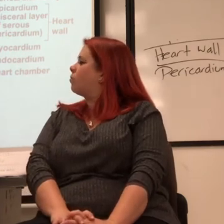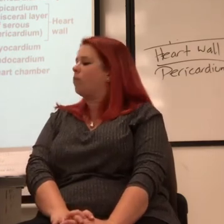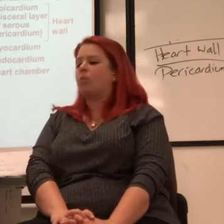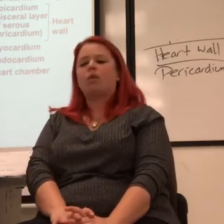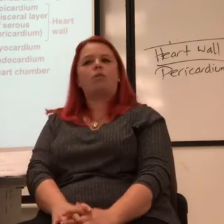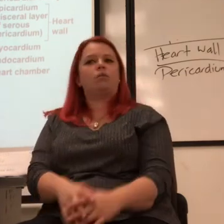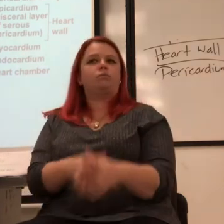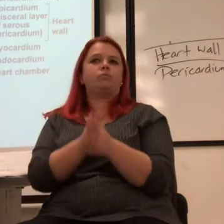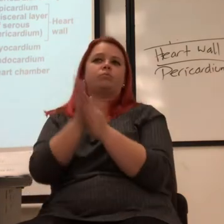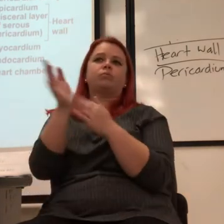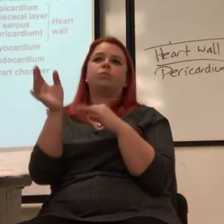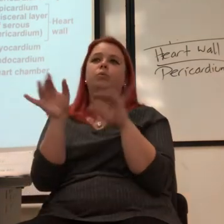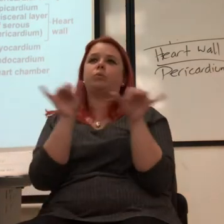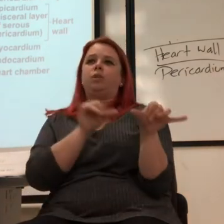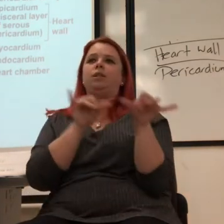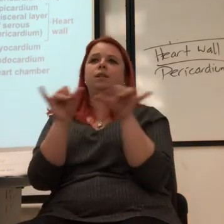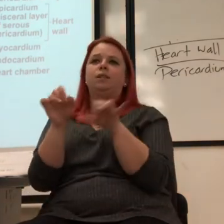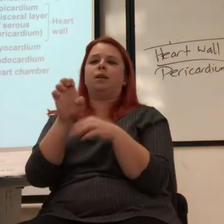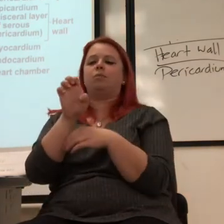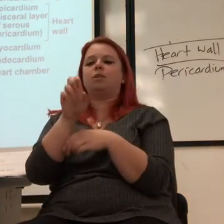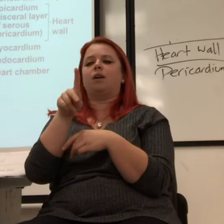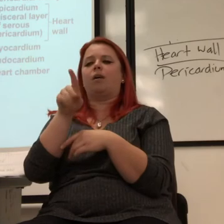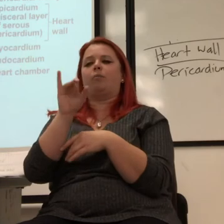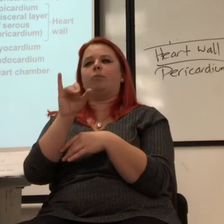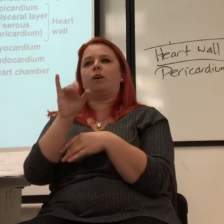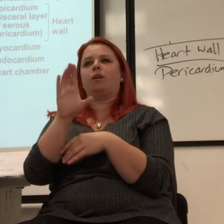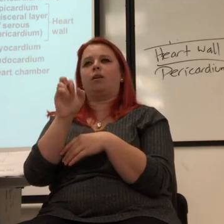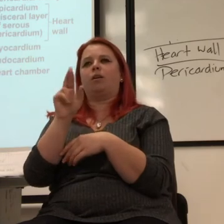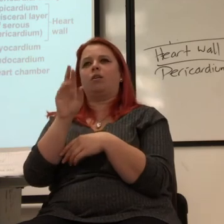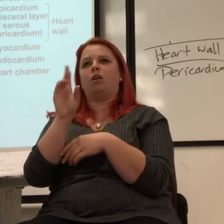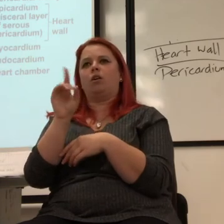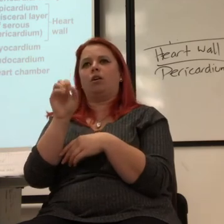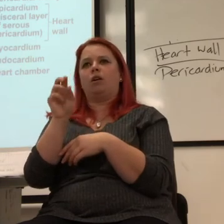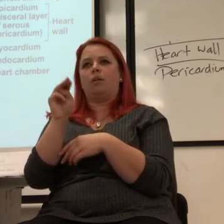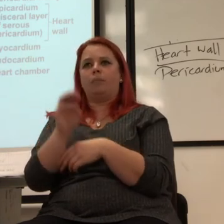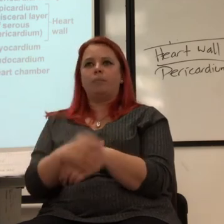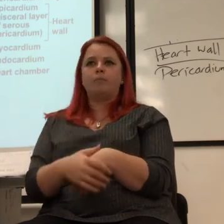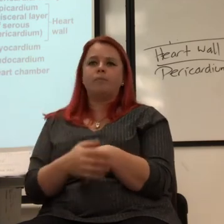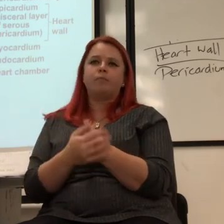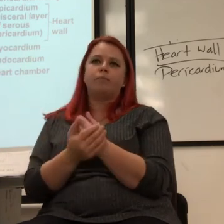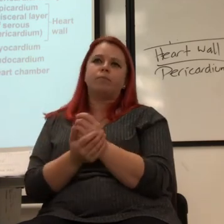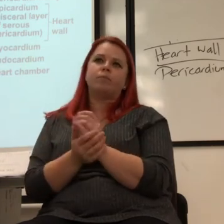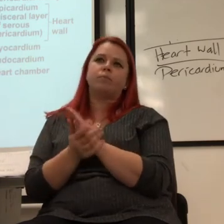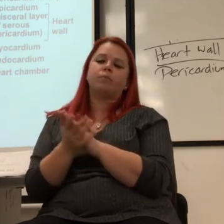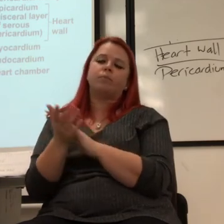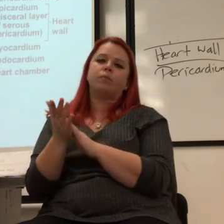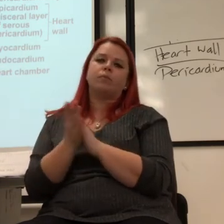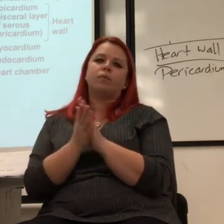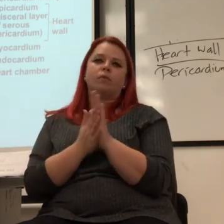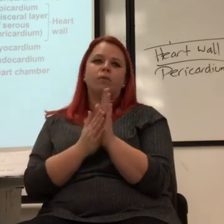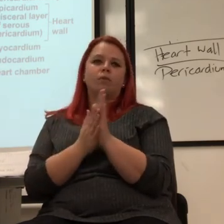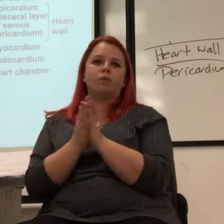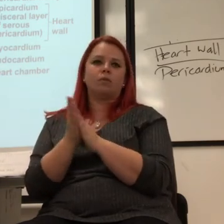One and the same as epicardium.